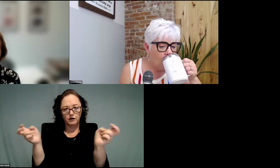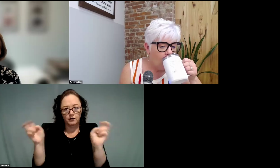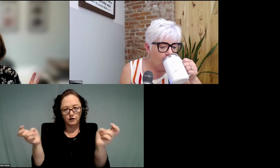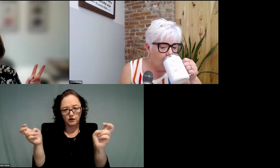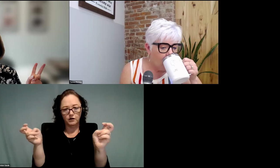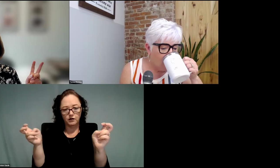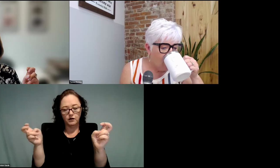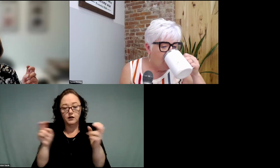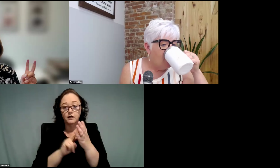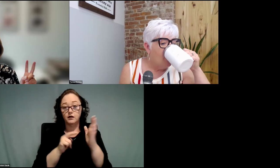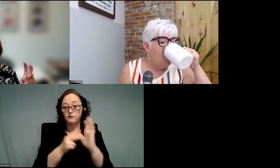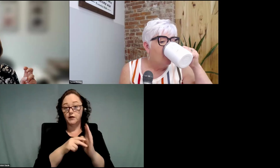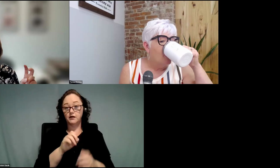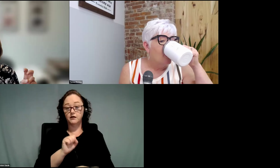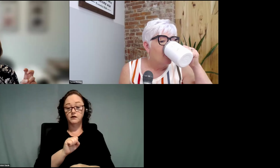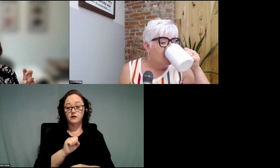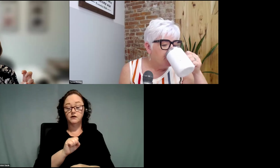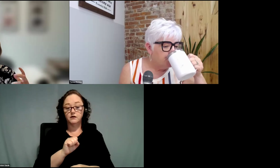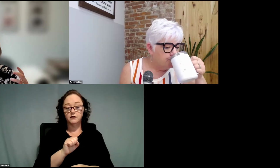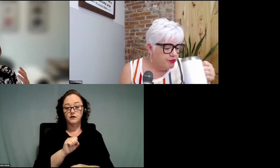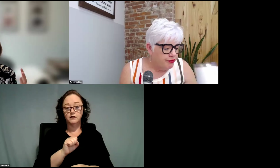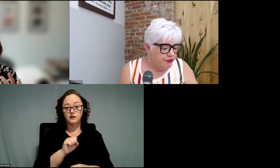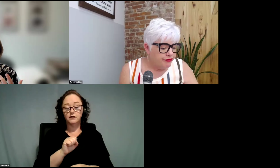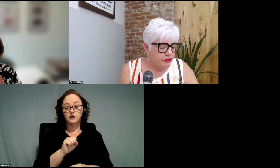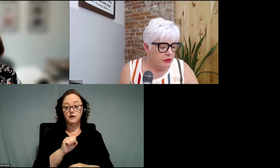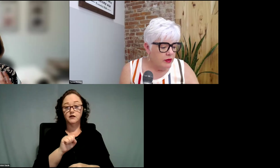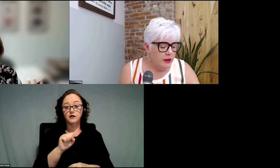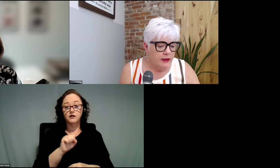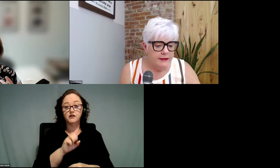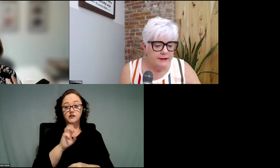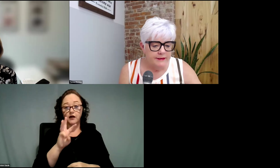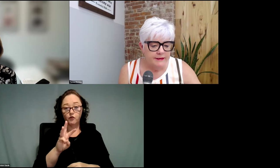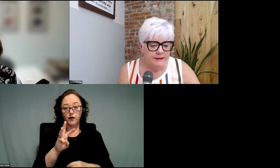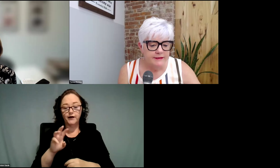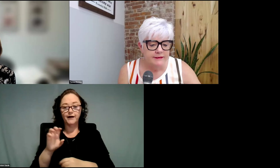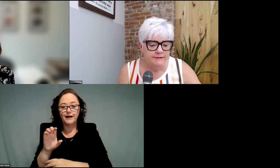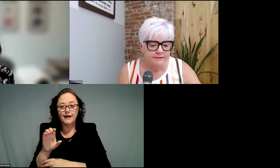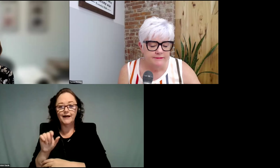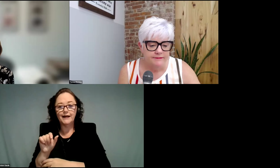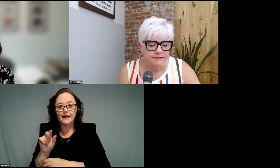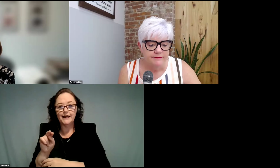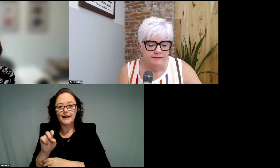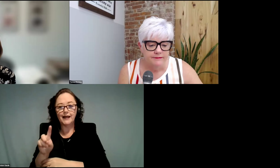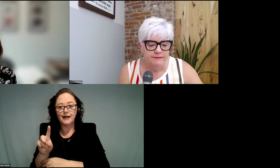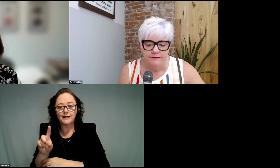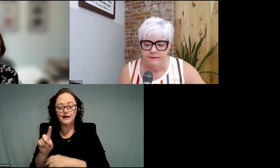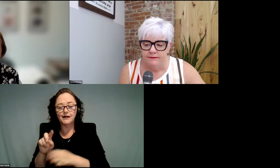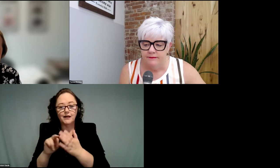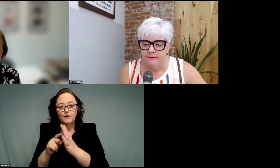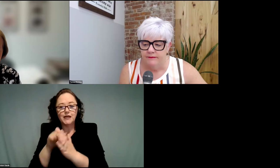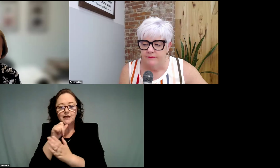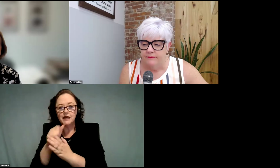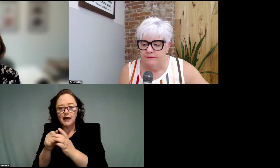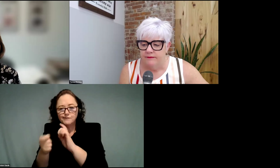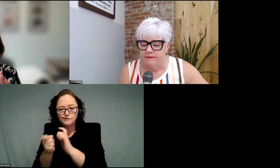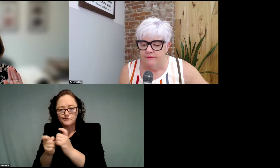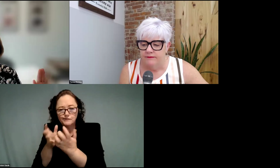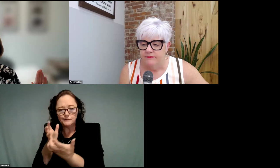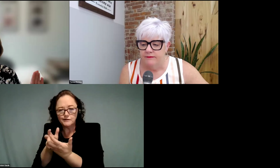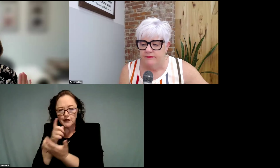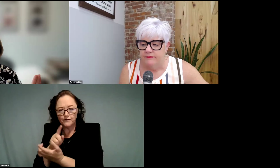software that's the phrase that they use is canned, meaning it's not customized for a particular customer. That they do